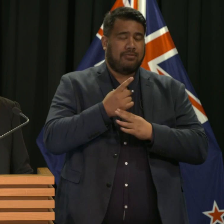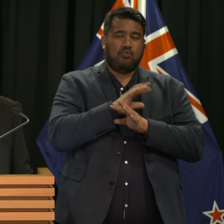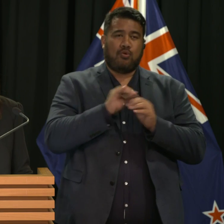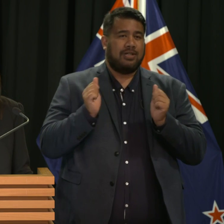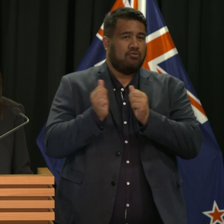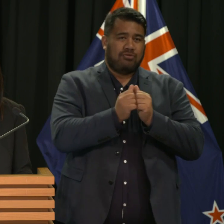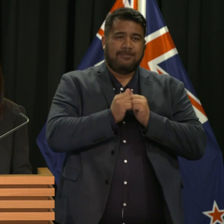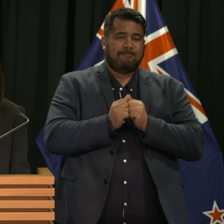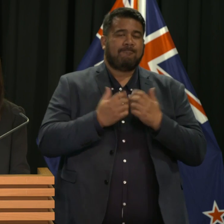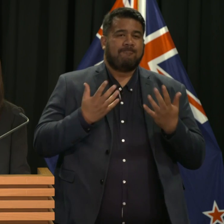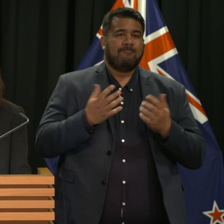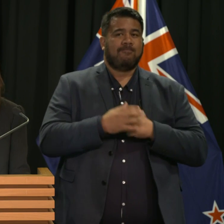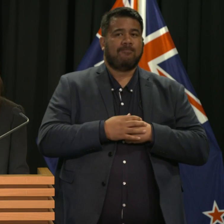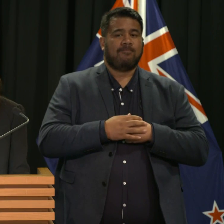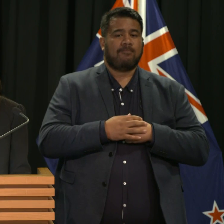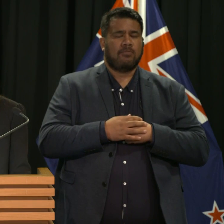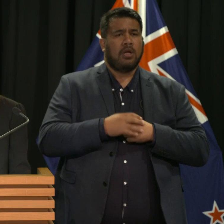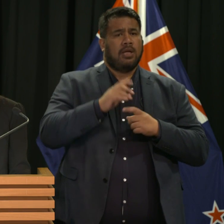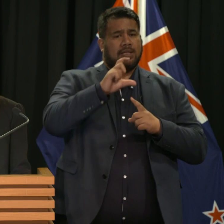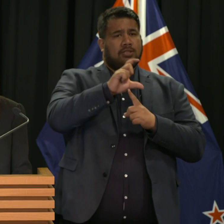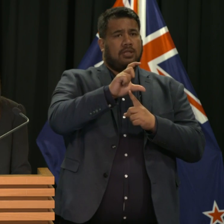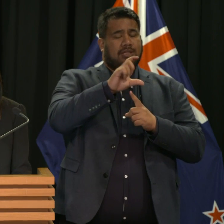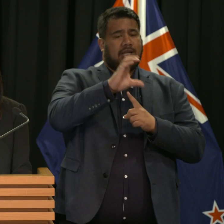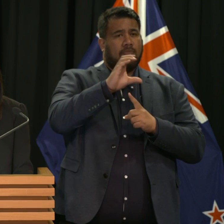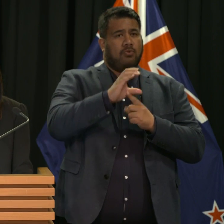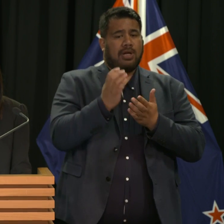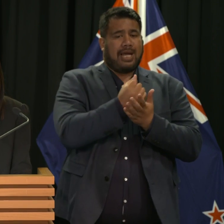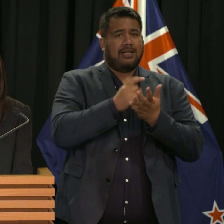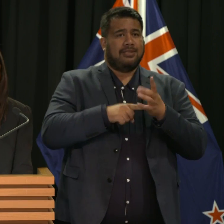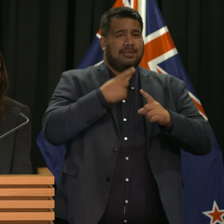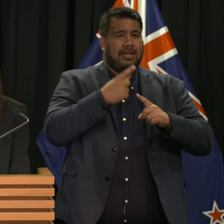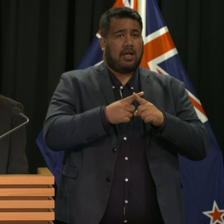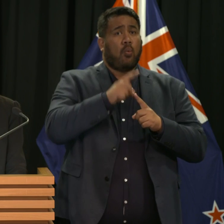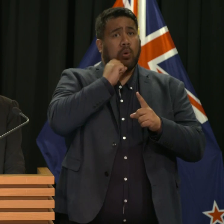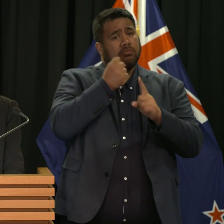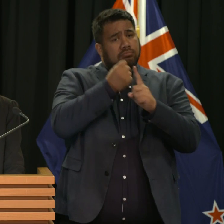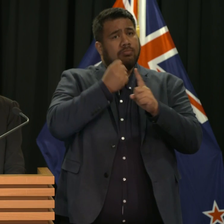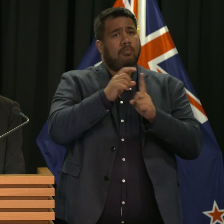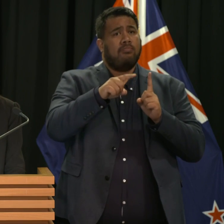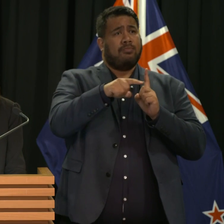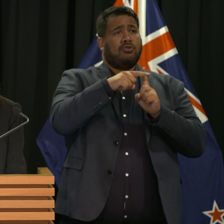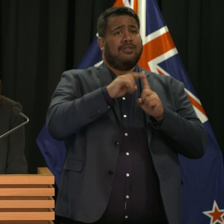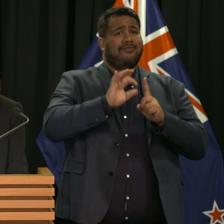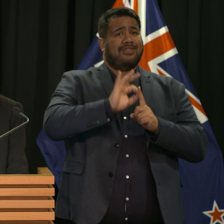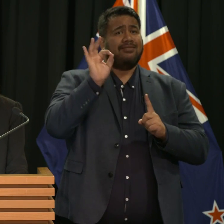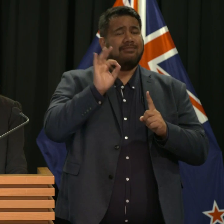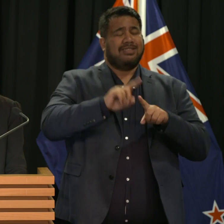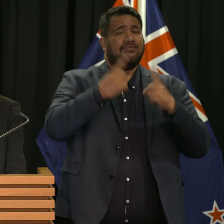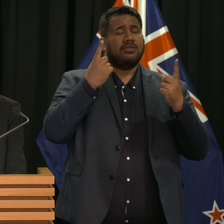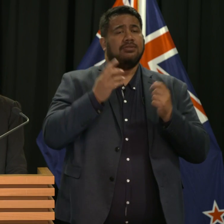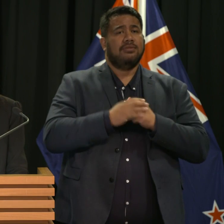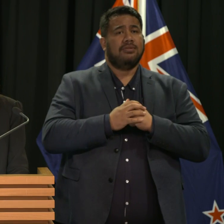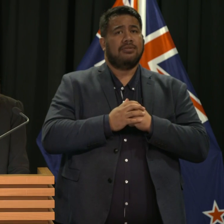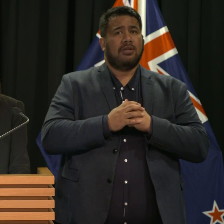still believe capital gains tax would have made a difference, the Labour Party has now campaigned on this for 3